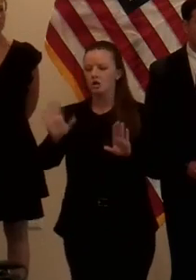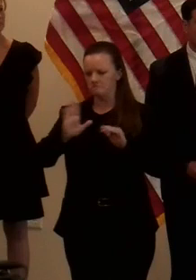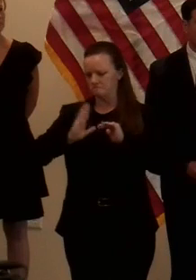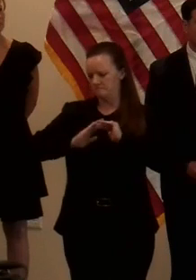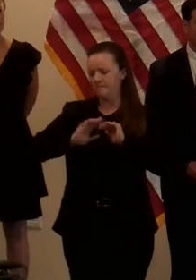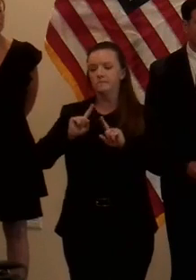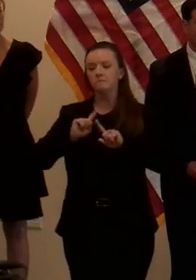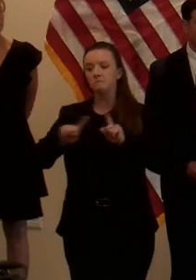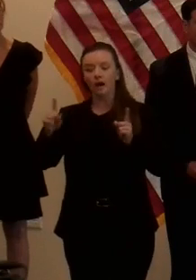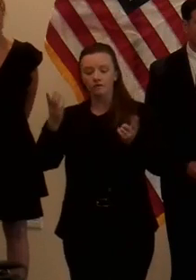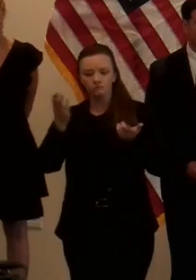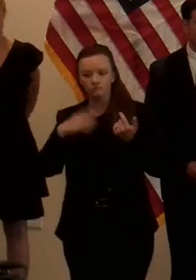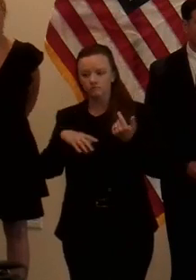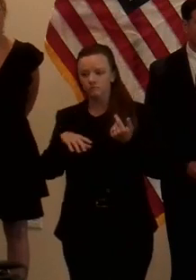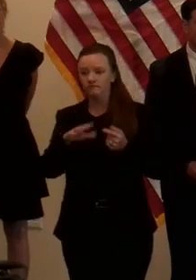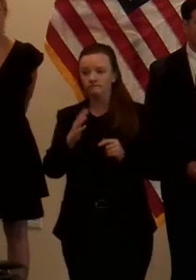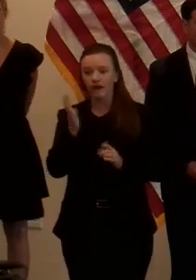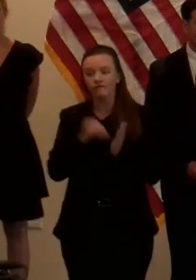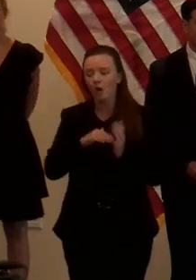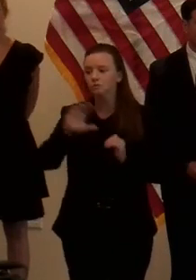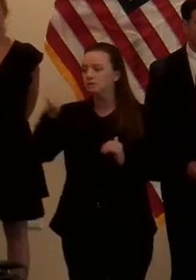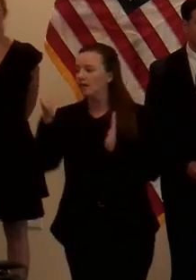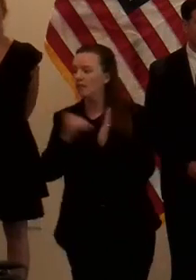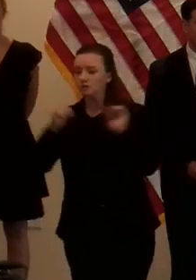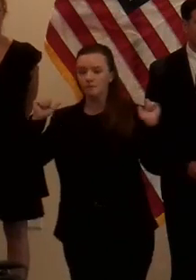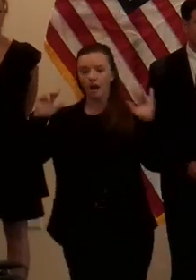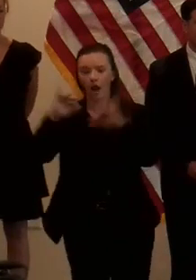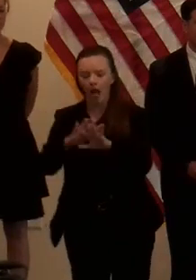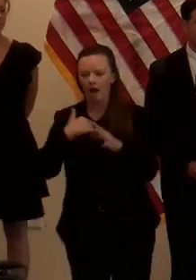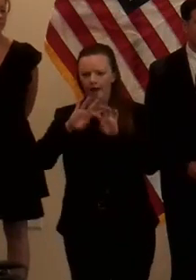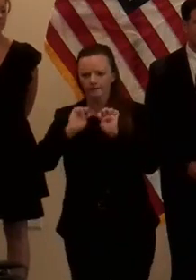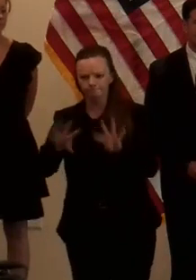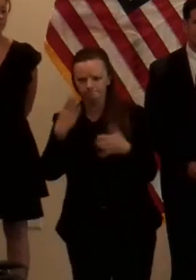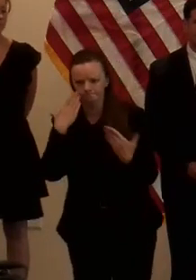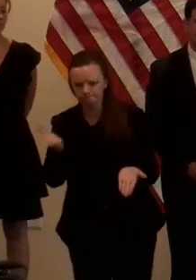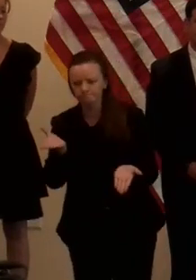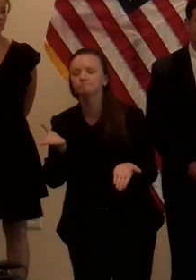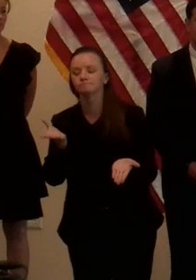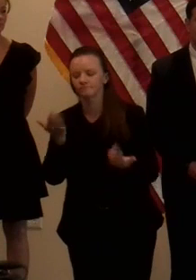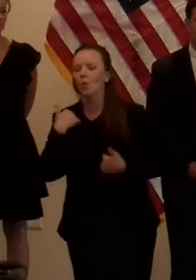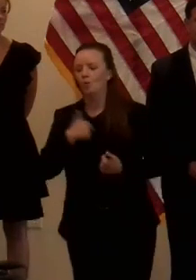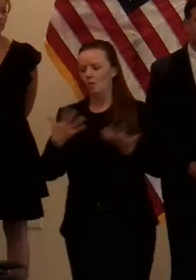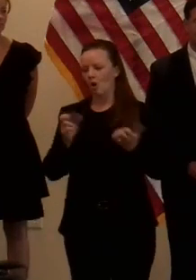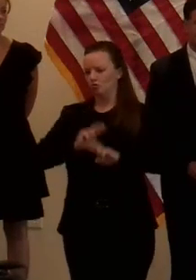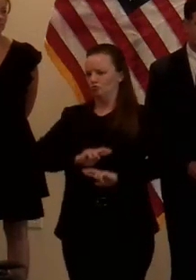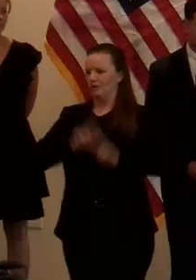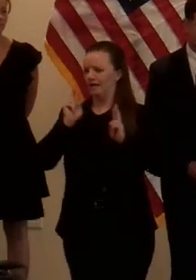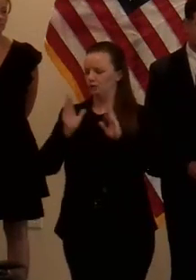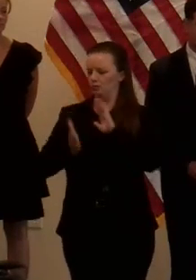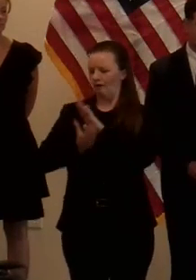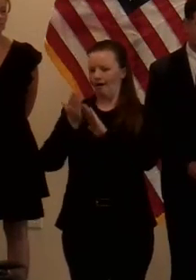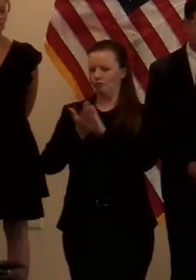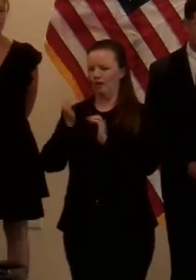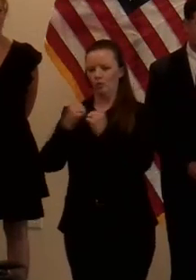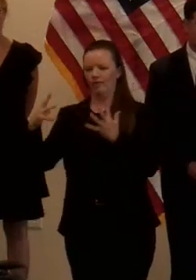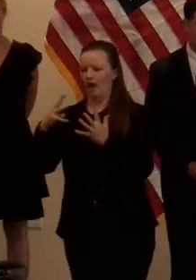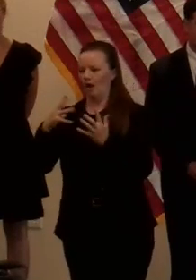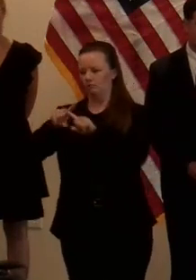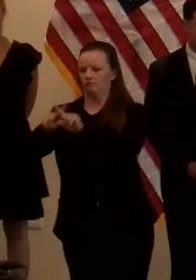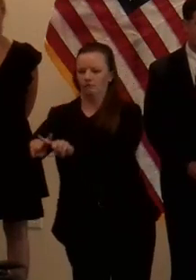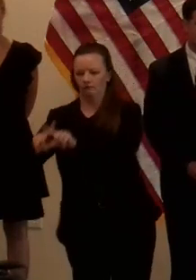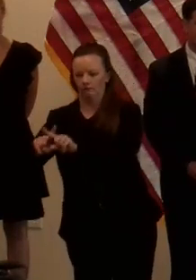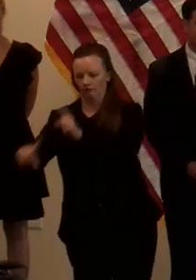know if we were going to have 5,000 to 10,000, which we normally do. So we wanted to be self-sufficient. We wanted to not